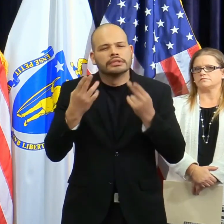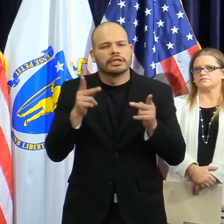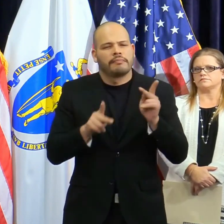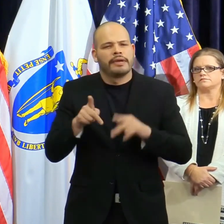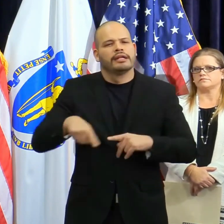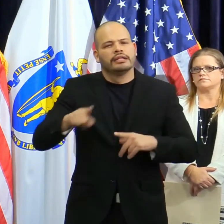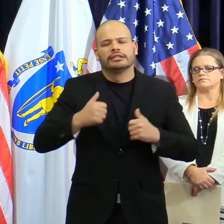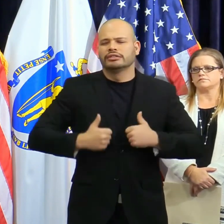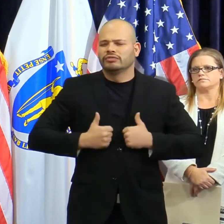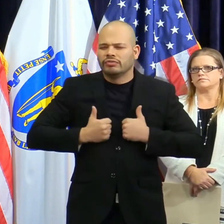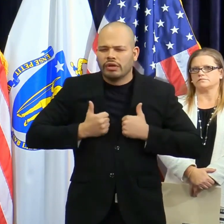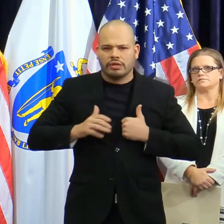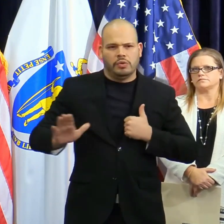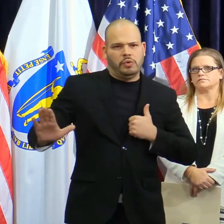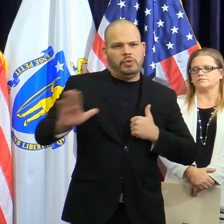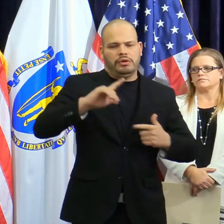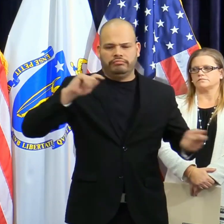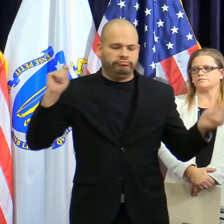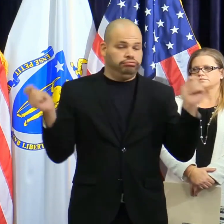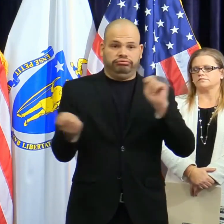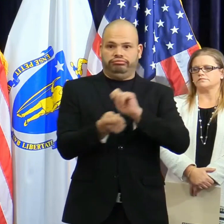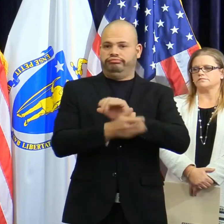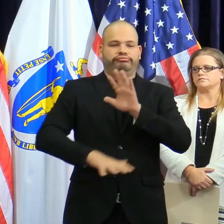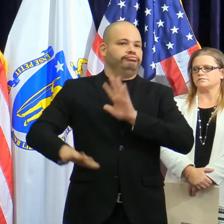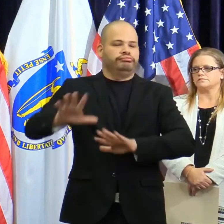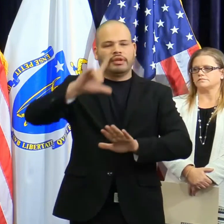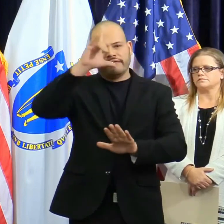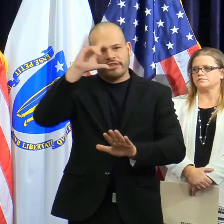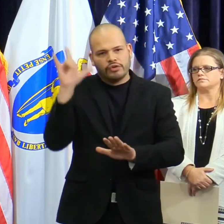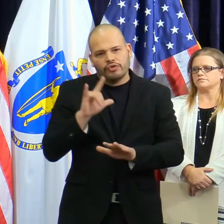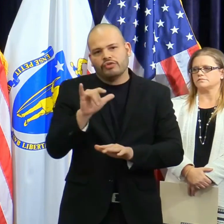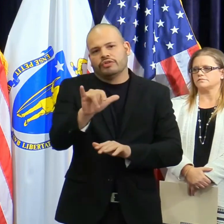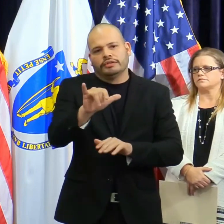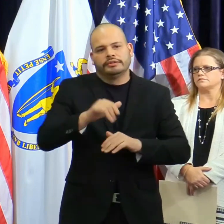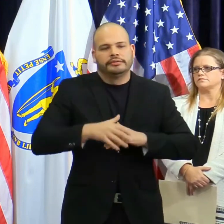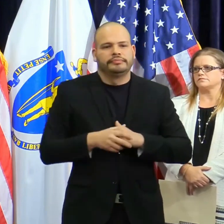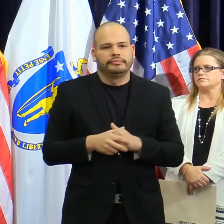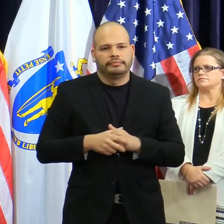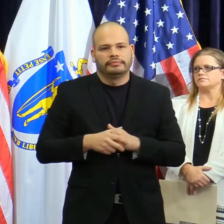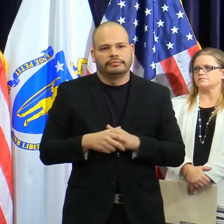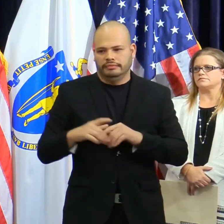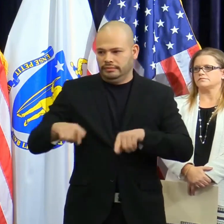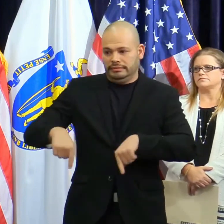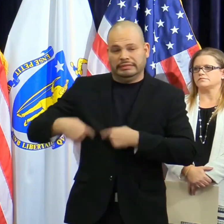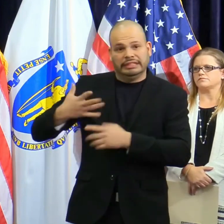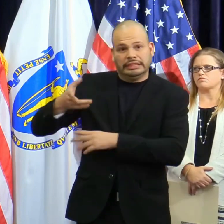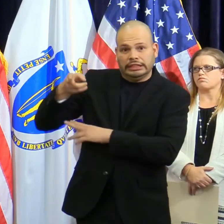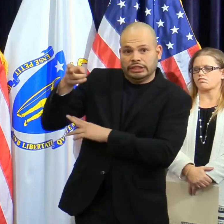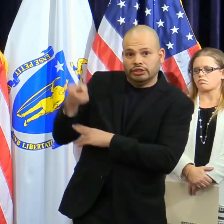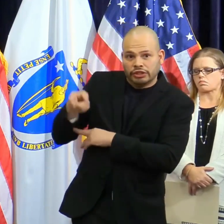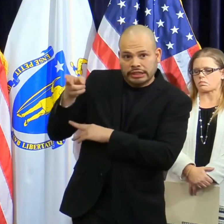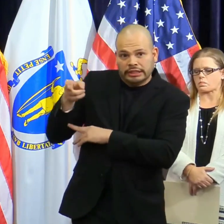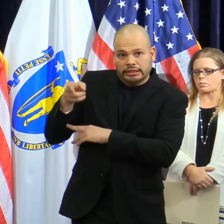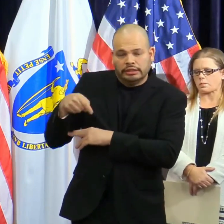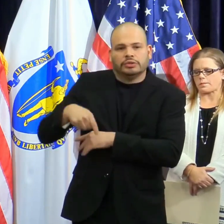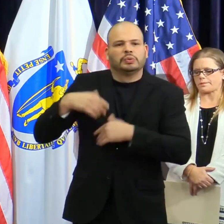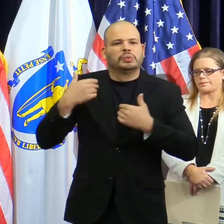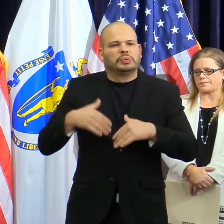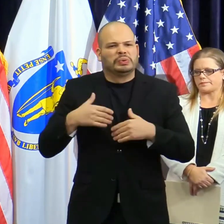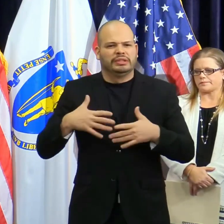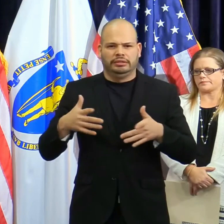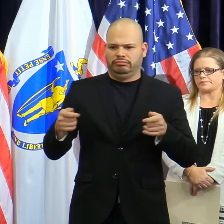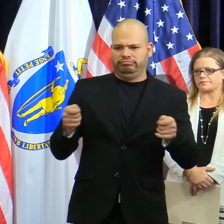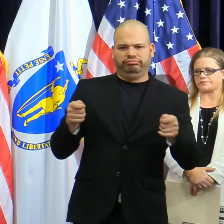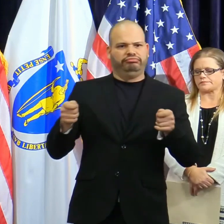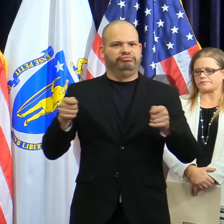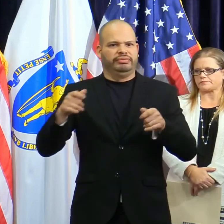forever. History is littered with tyrants and despots who chose similar evil paths of